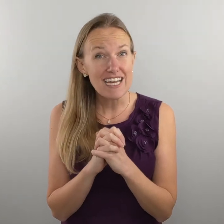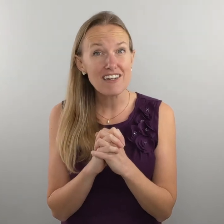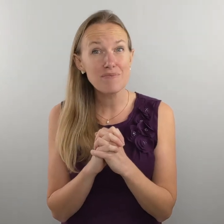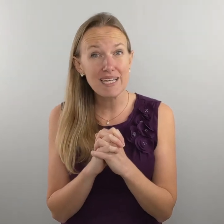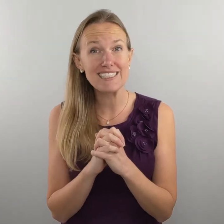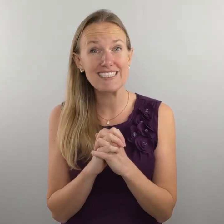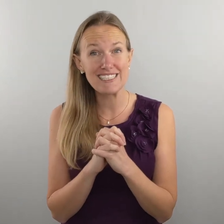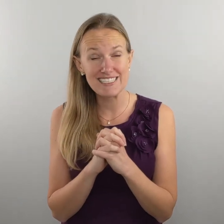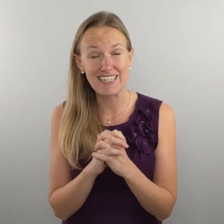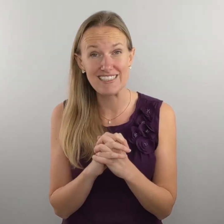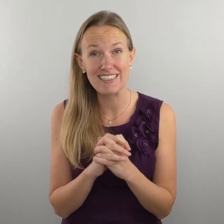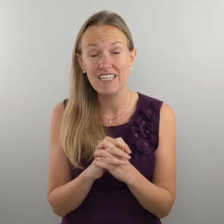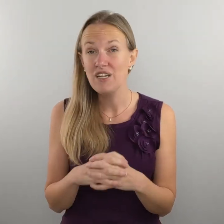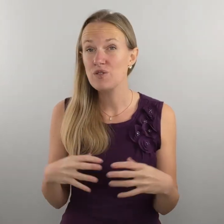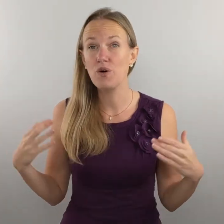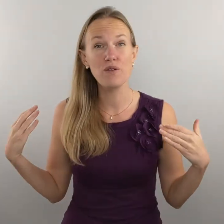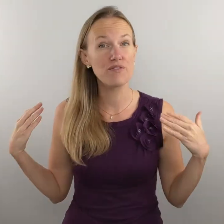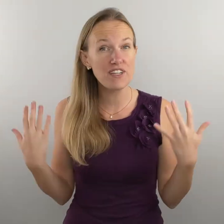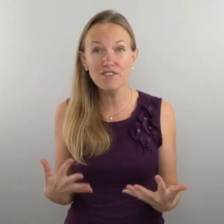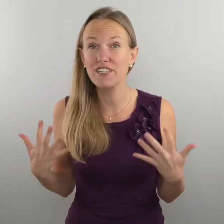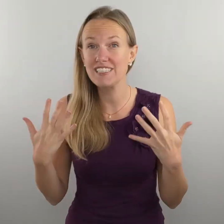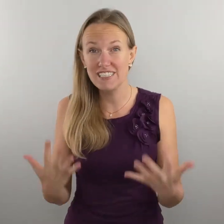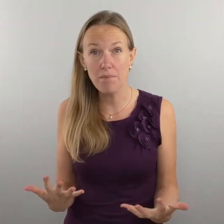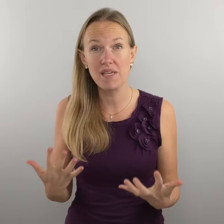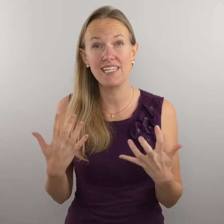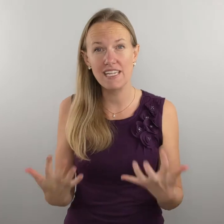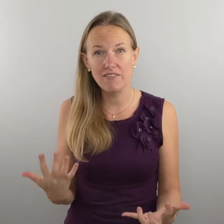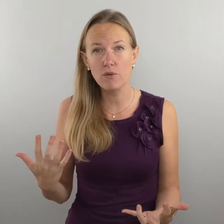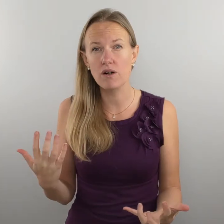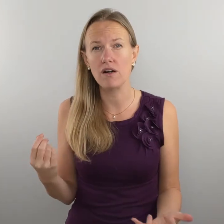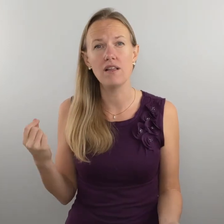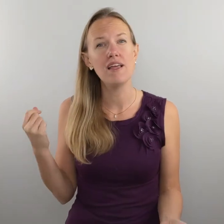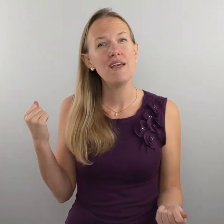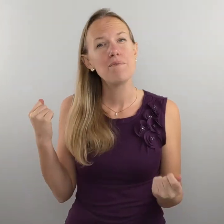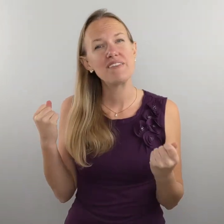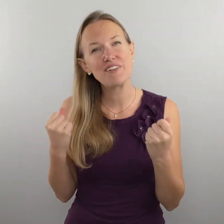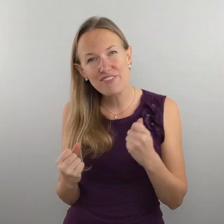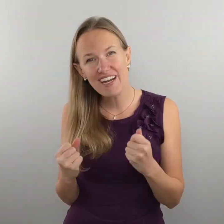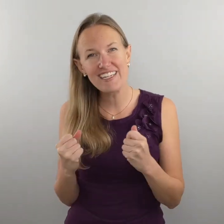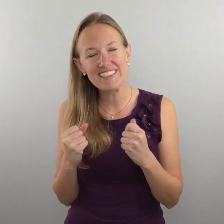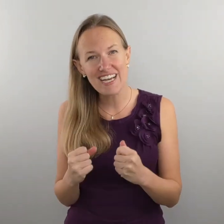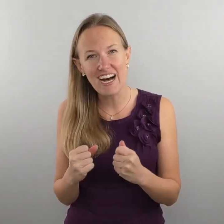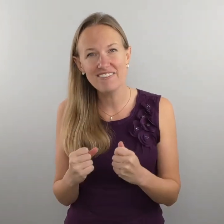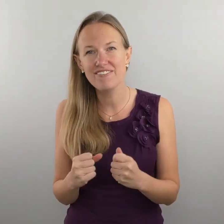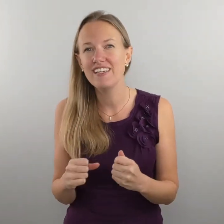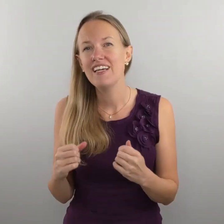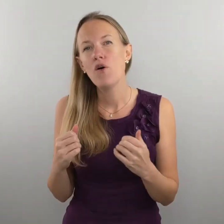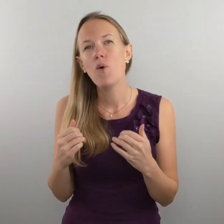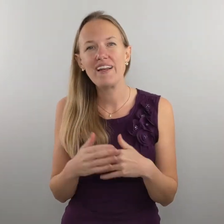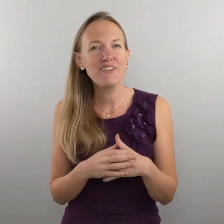tough place to start. So feel free, jump in, give it a whirl. But if you're finding it tough, why don't you